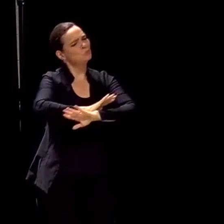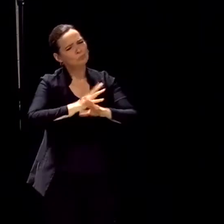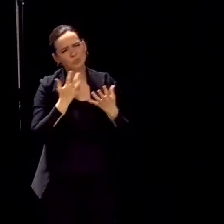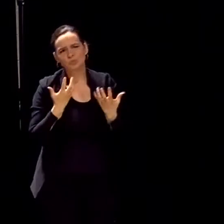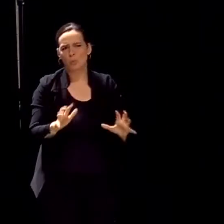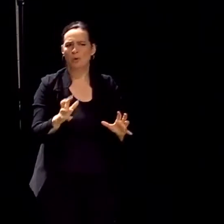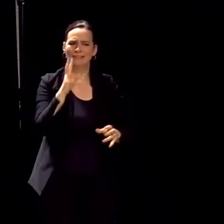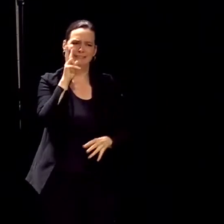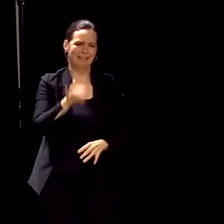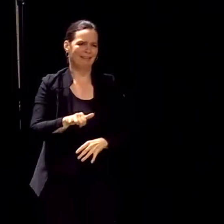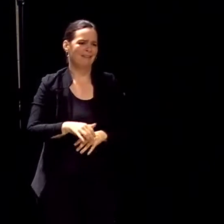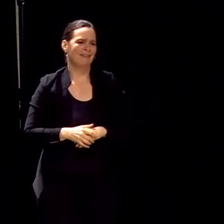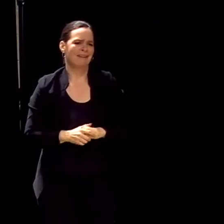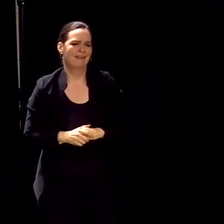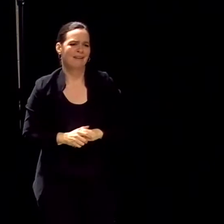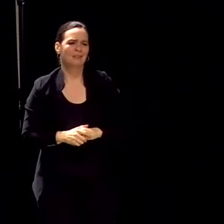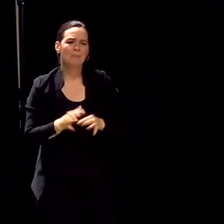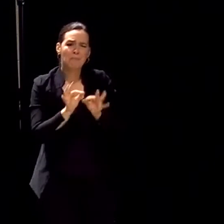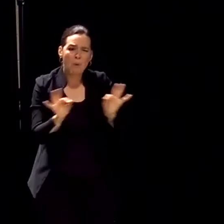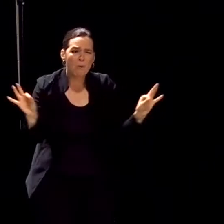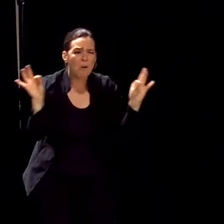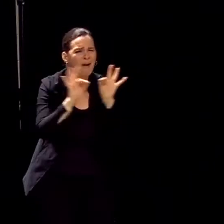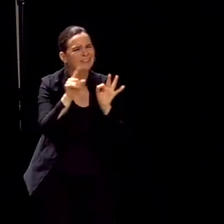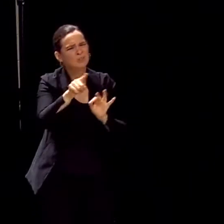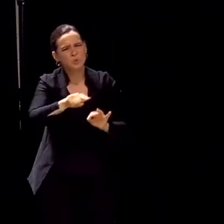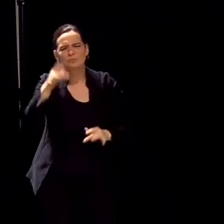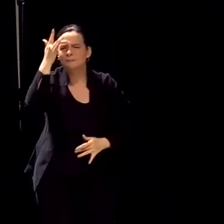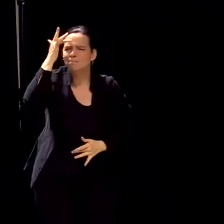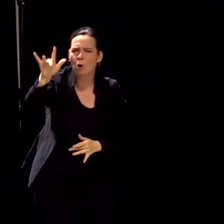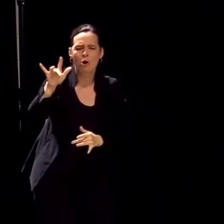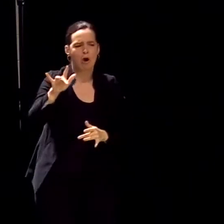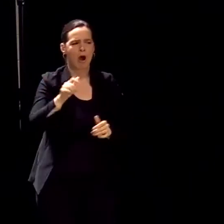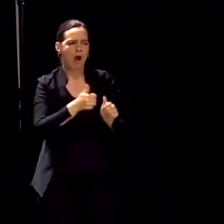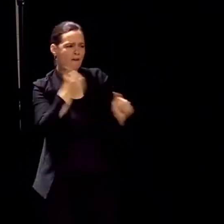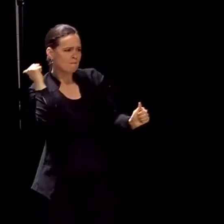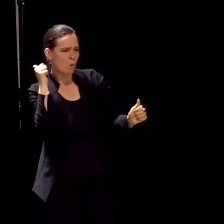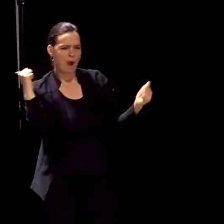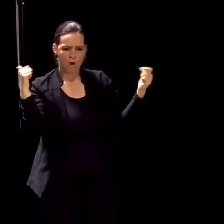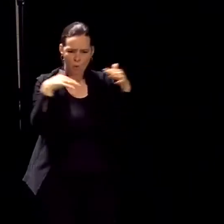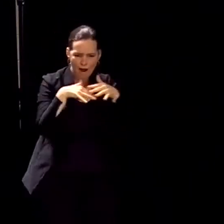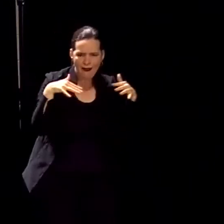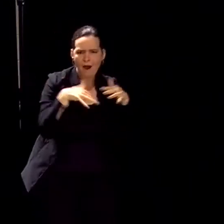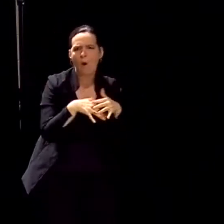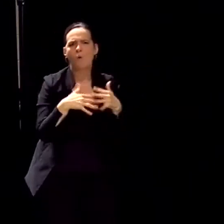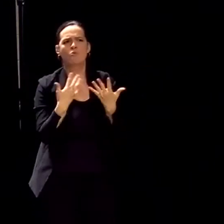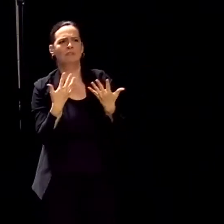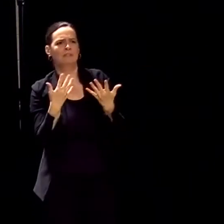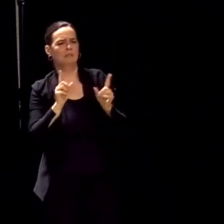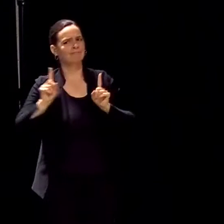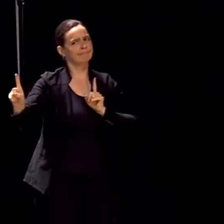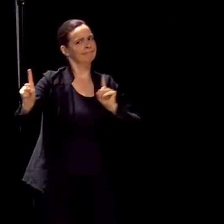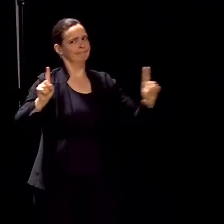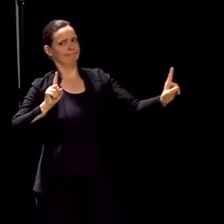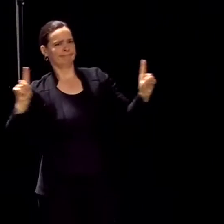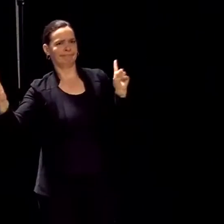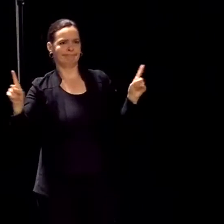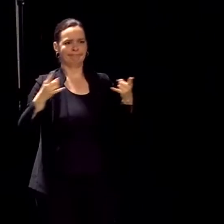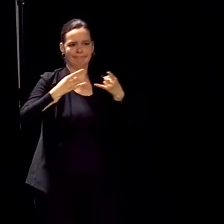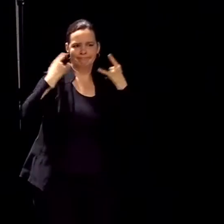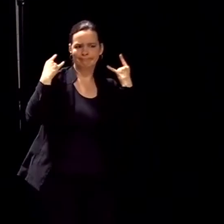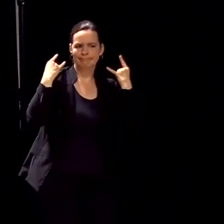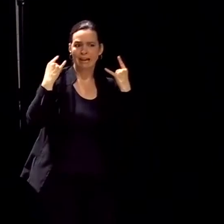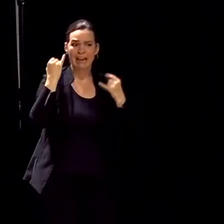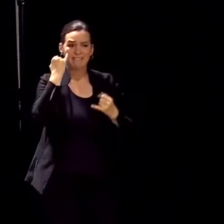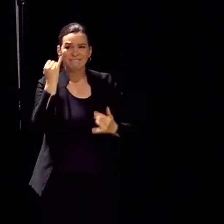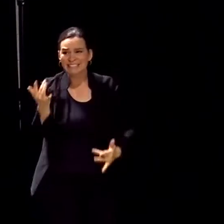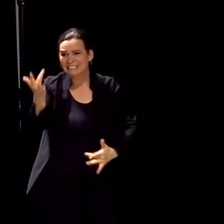every county, need to be limited now as they go indoors. Certainly when we're sick, we need to get tested, stay